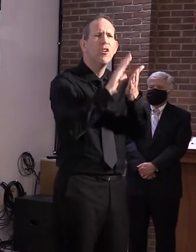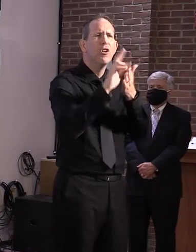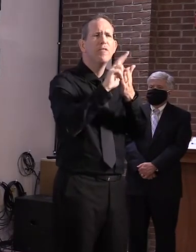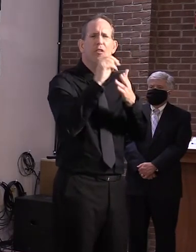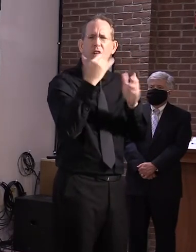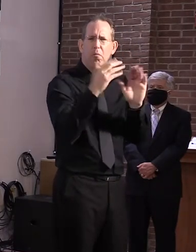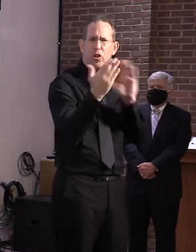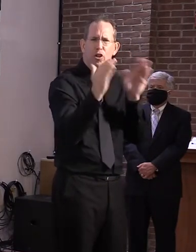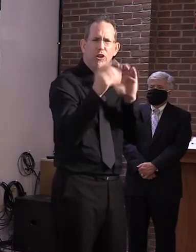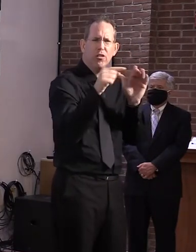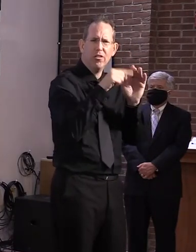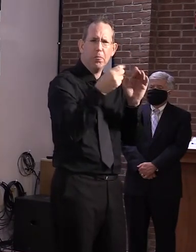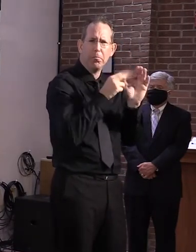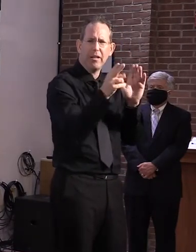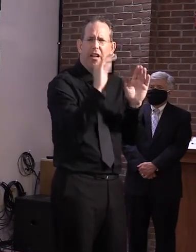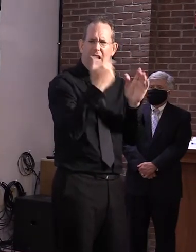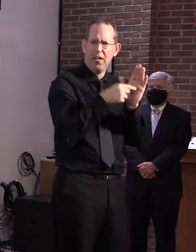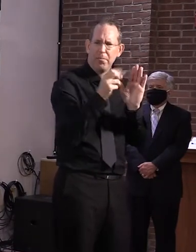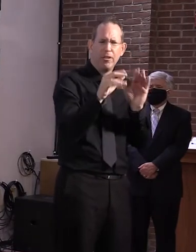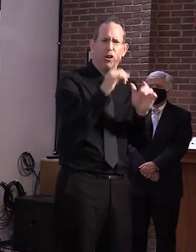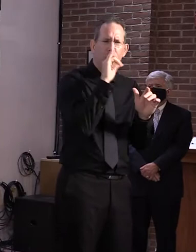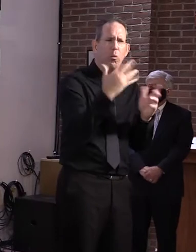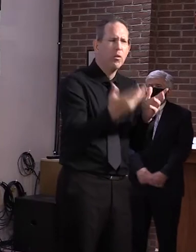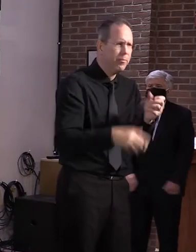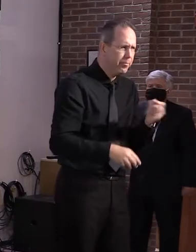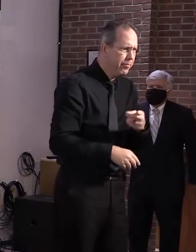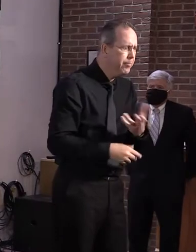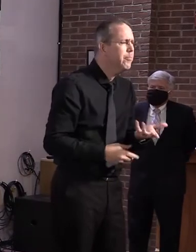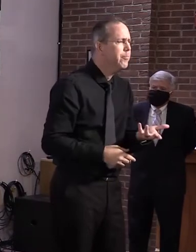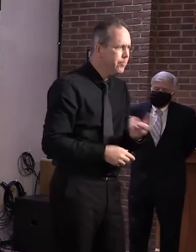We're stronger, I think, on testing and quarantine.